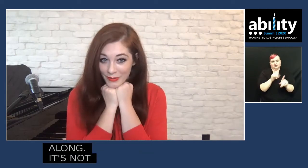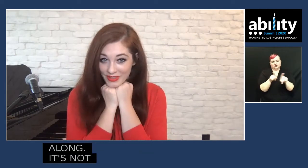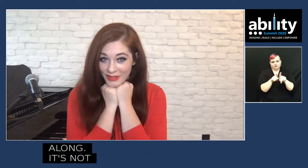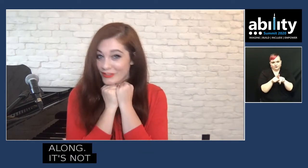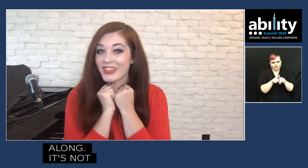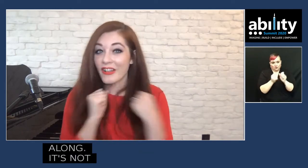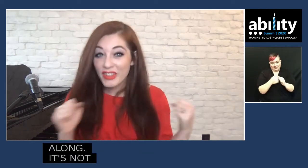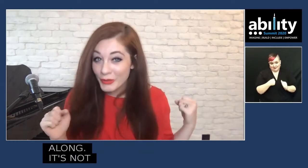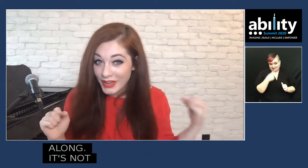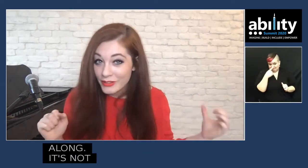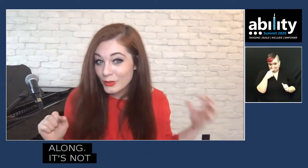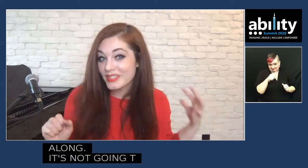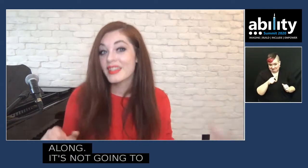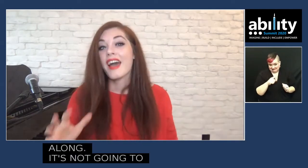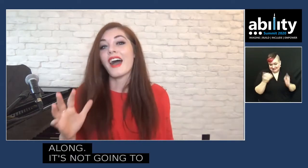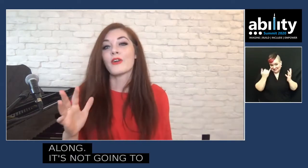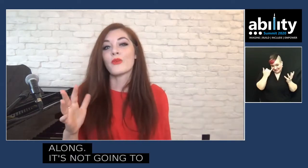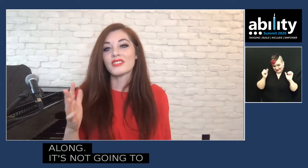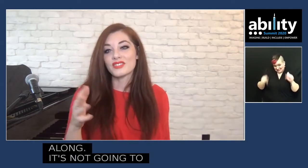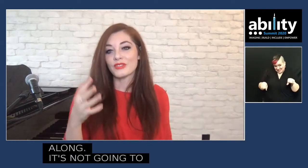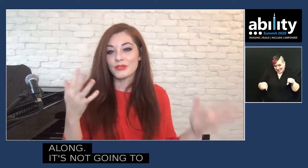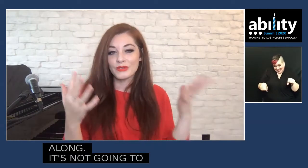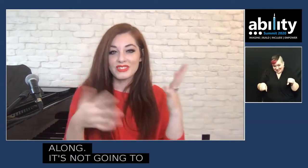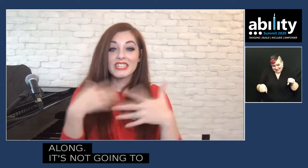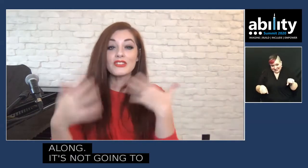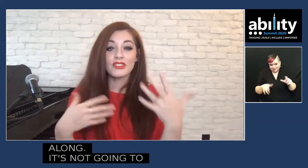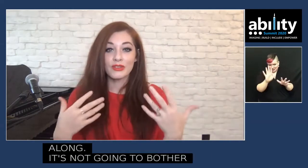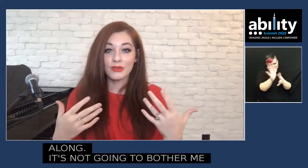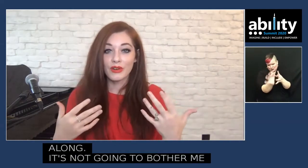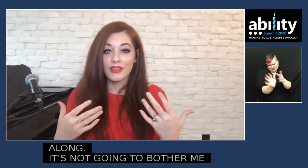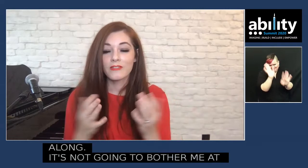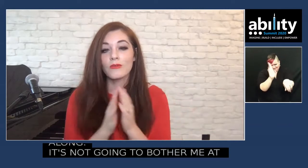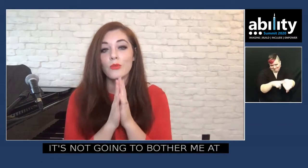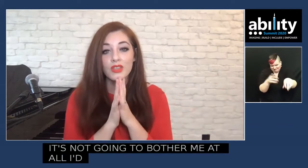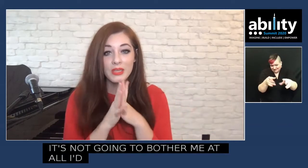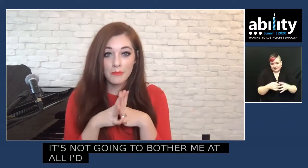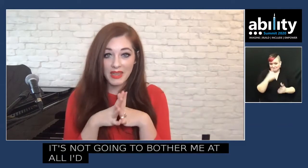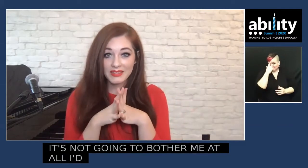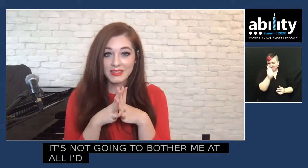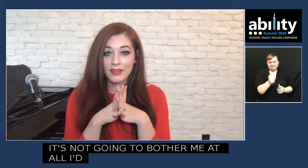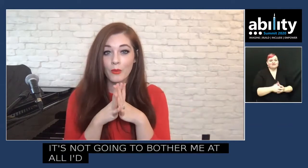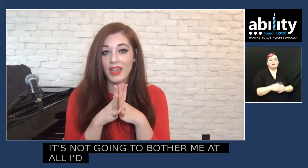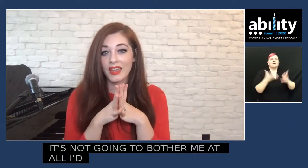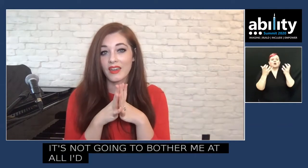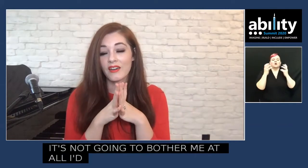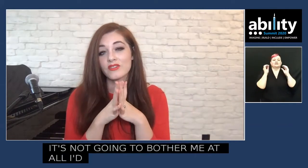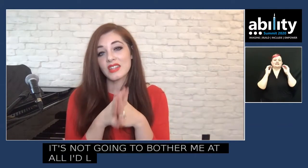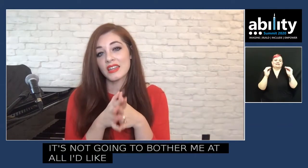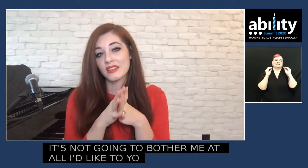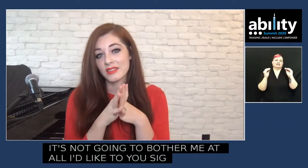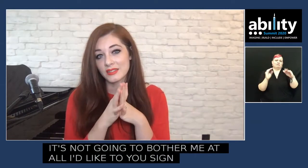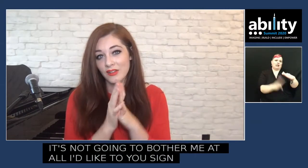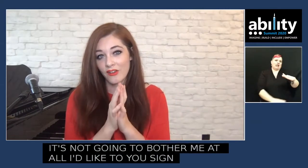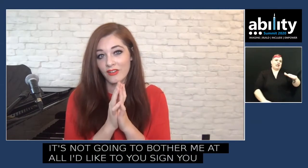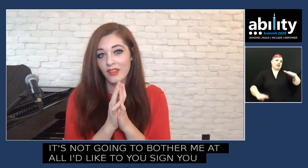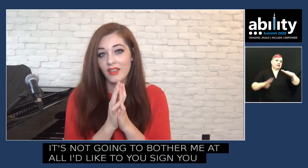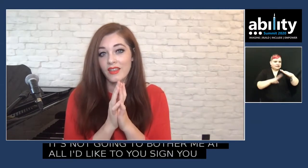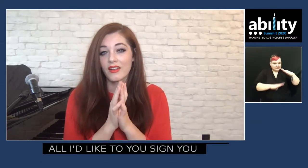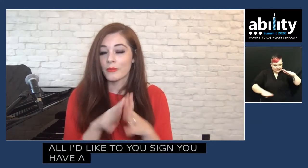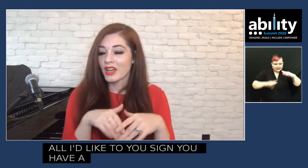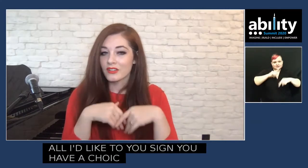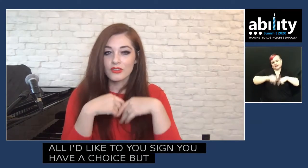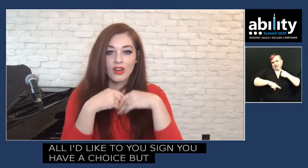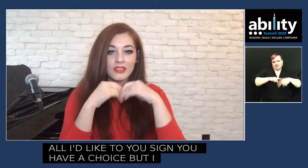if it's okay with you, not that you have a choice, I want to teach you really basic way of signing the